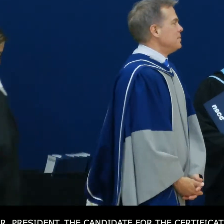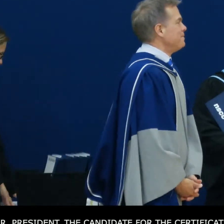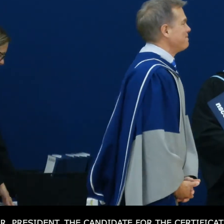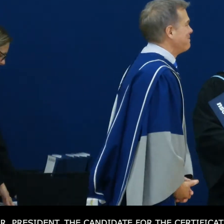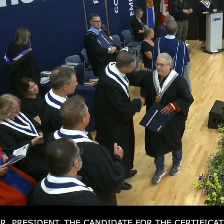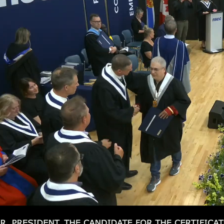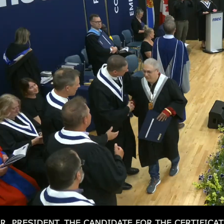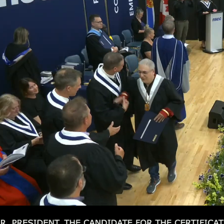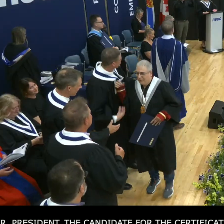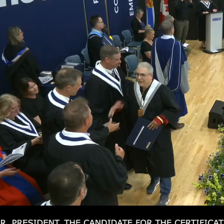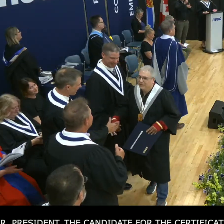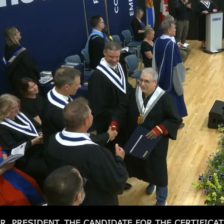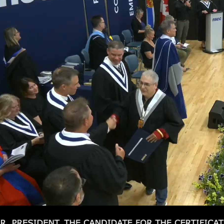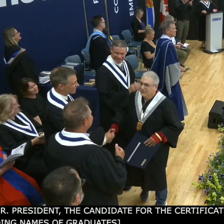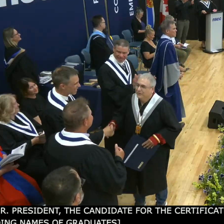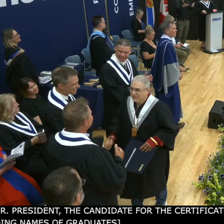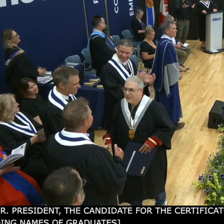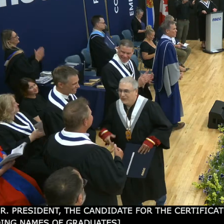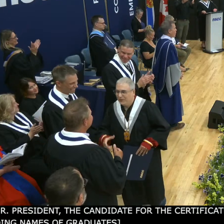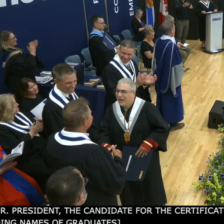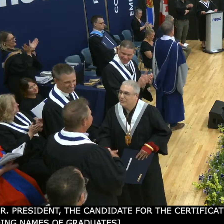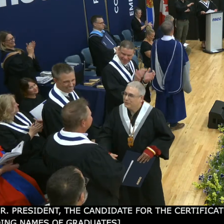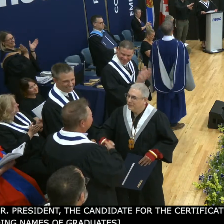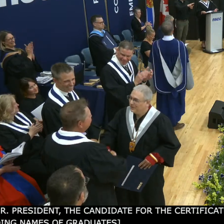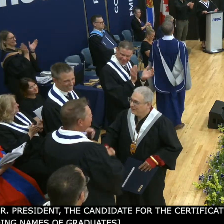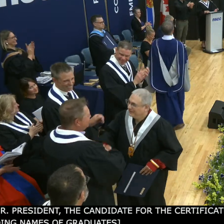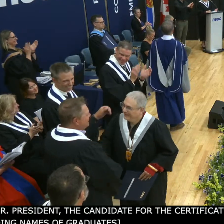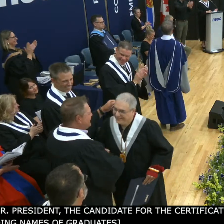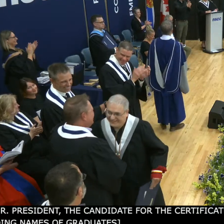Mr. President, the graduate in Culinary Skills.